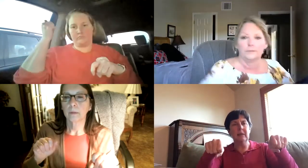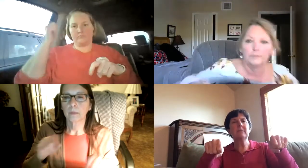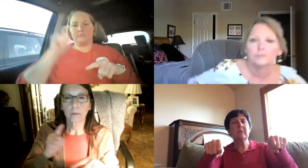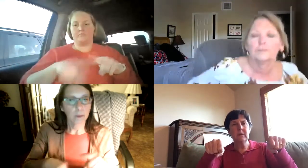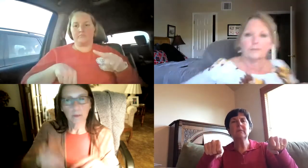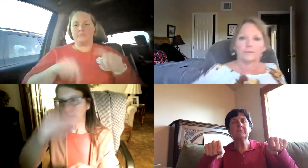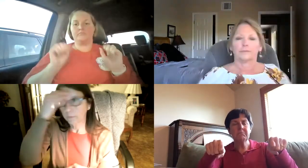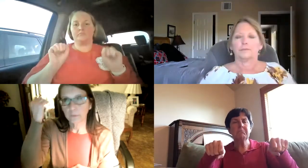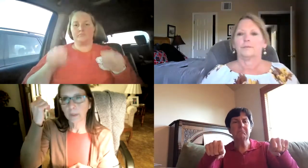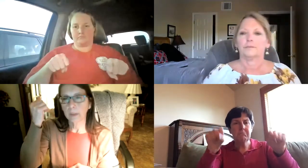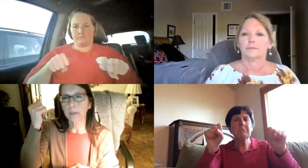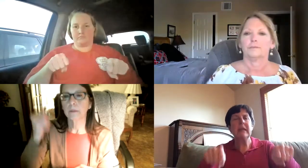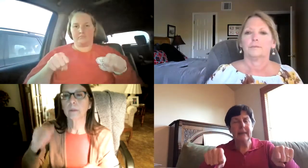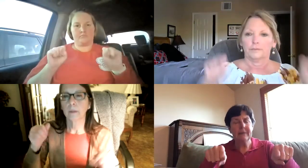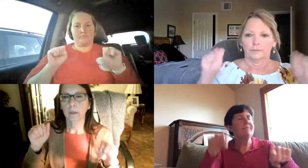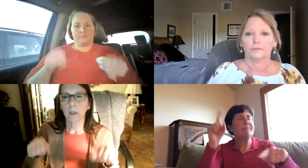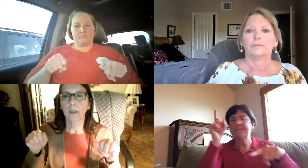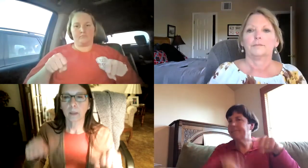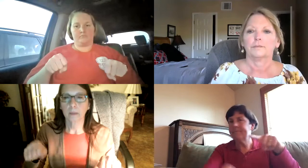can.